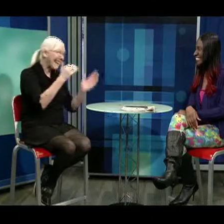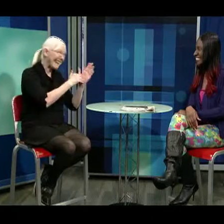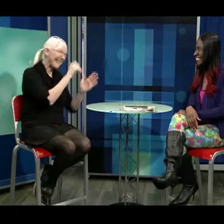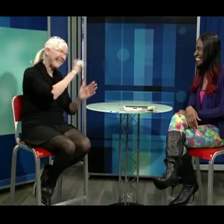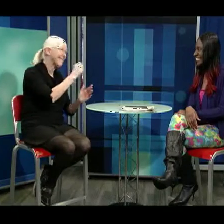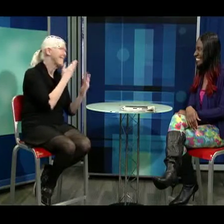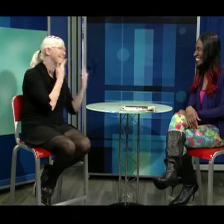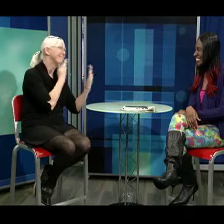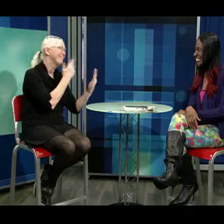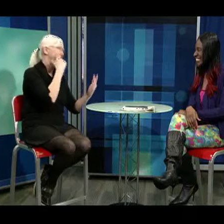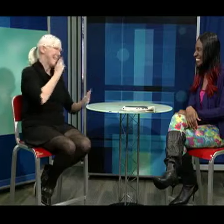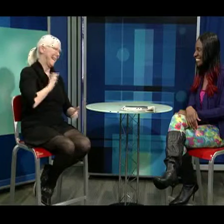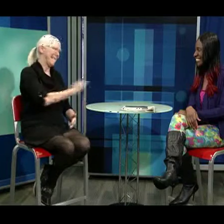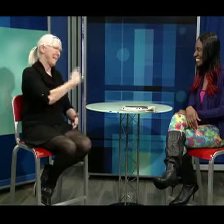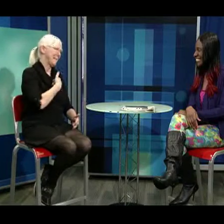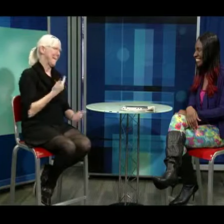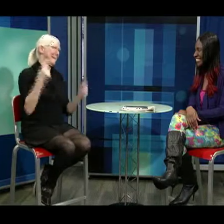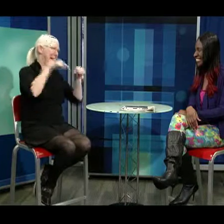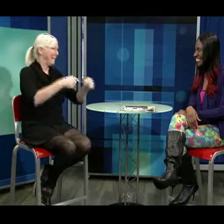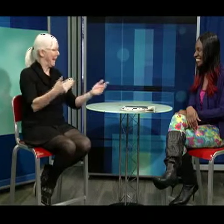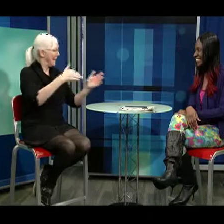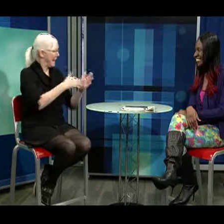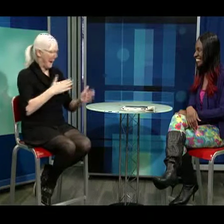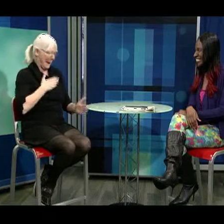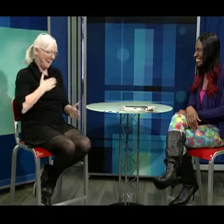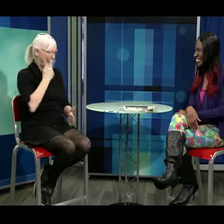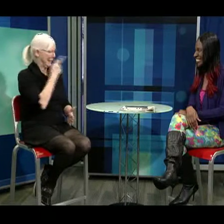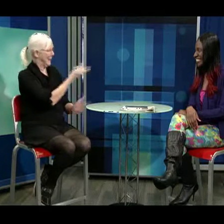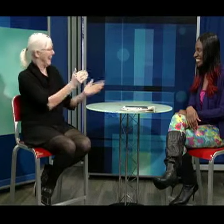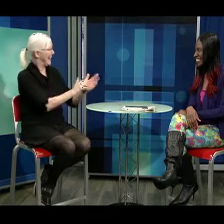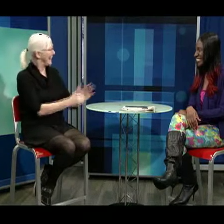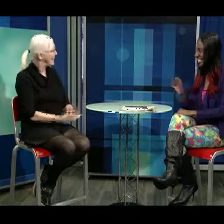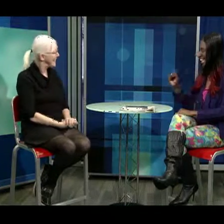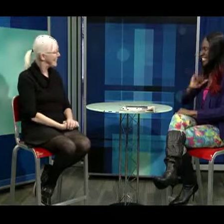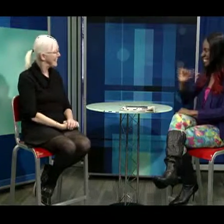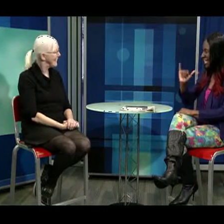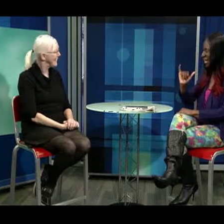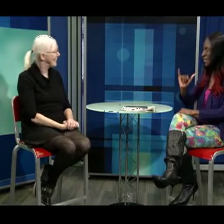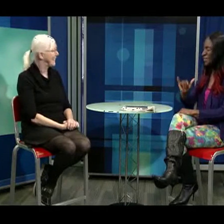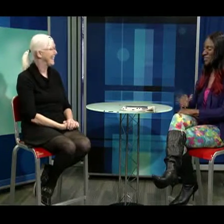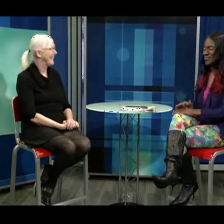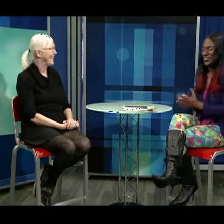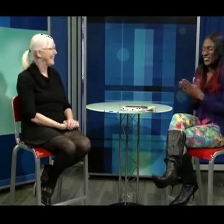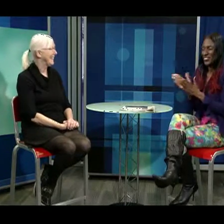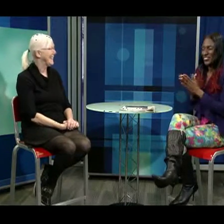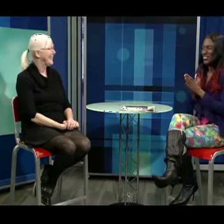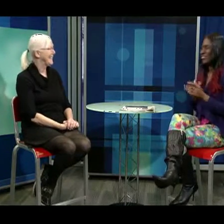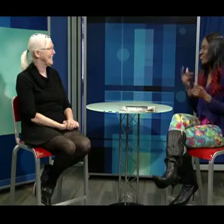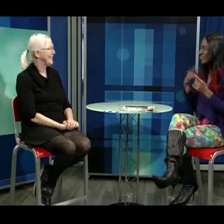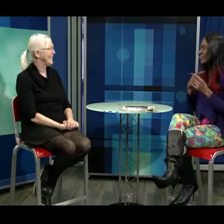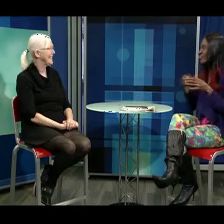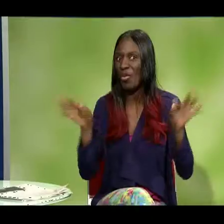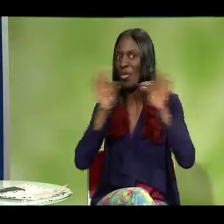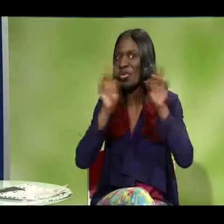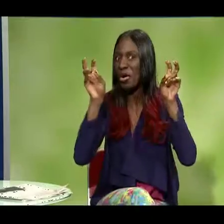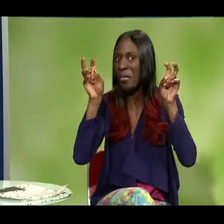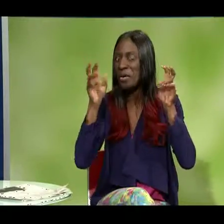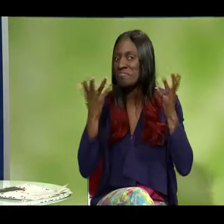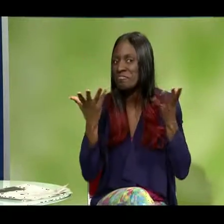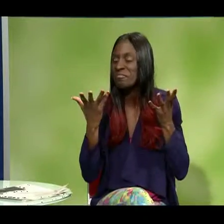Hello again, yes. Thank you so much for having me back. I'm really happy to see you again. Yes, me as well. This is great. So we